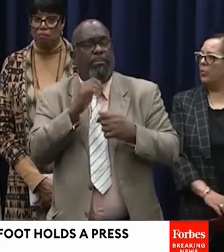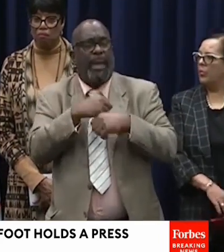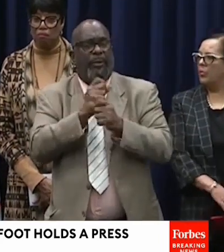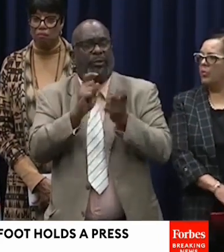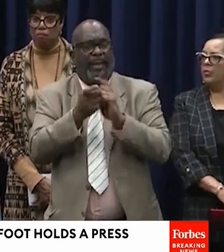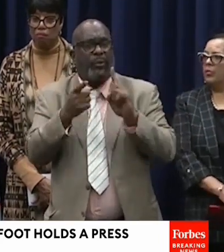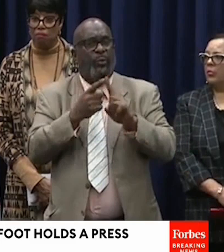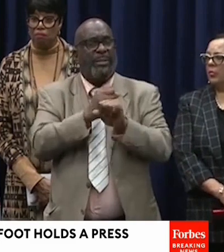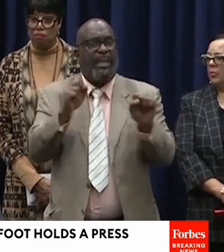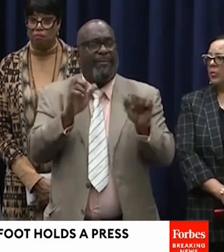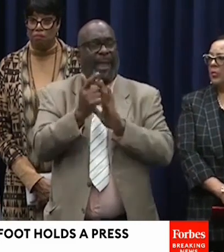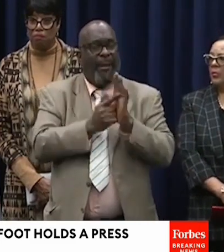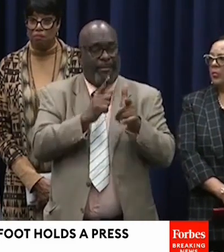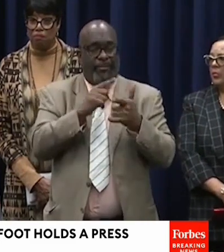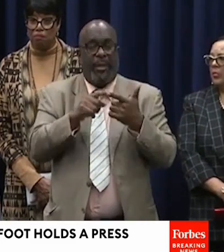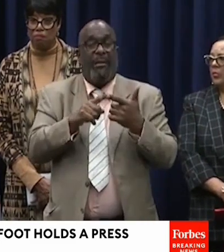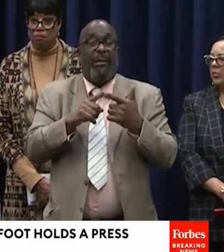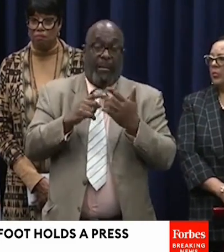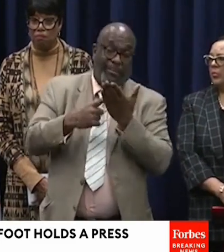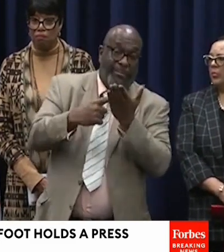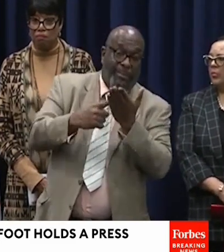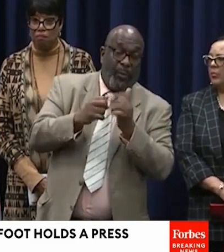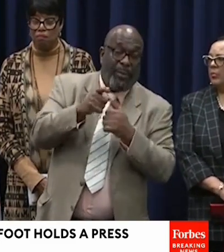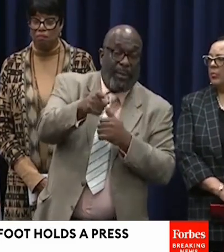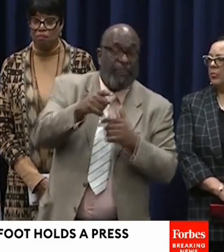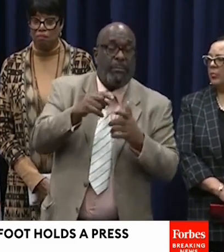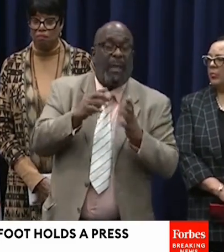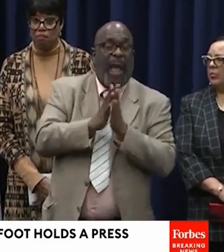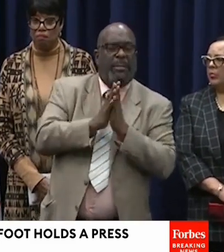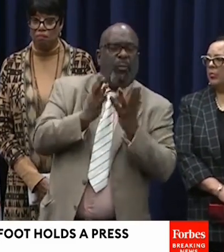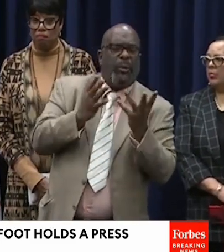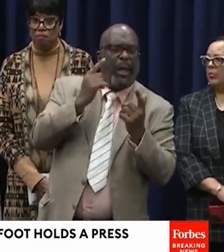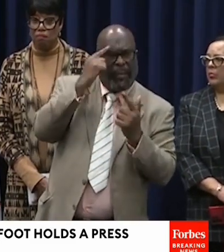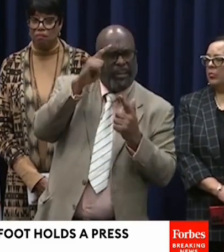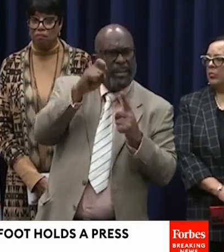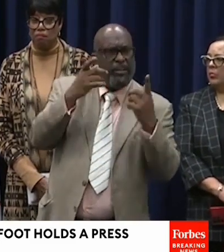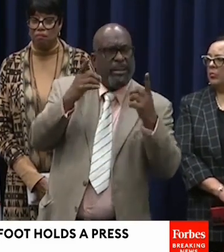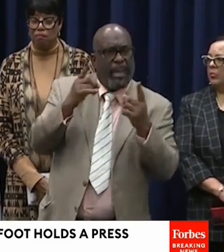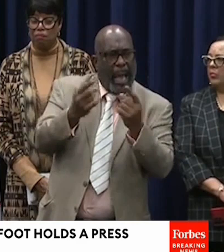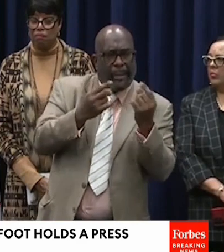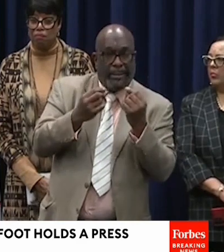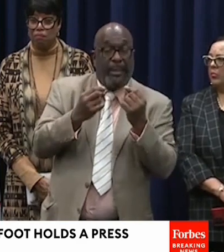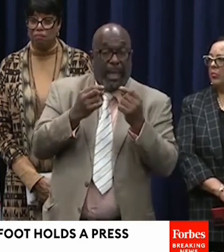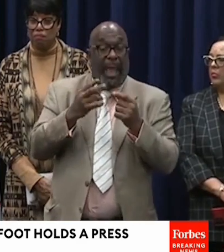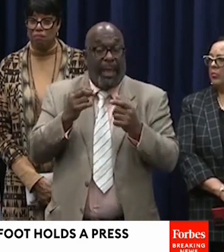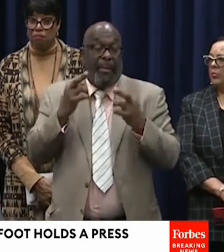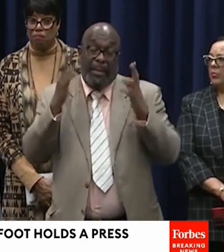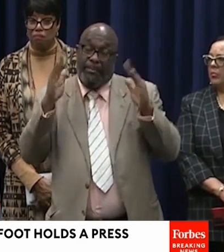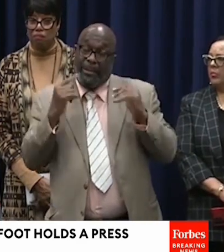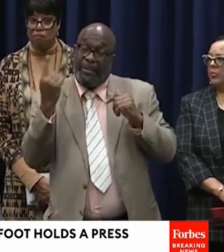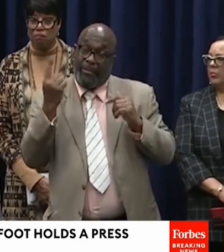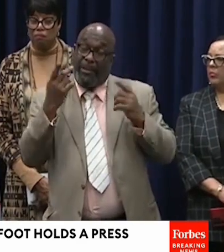the Safety Act. We're in conversations with them about what we think needs to be done, and I expect something to get done, if not in a veto